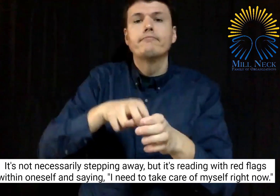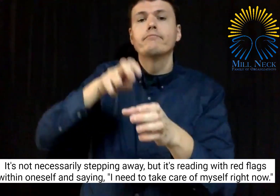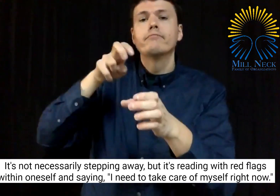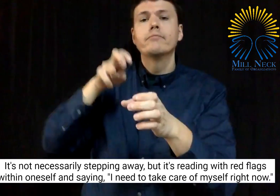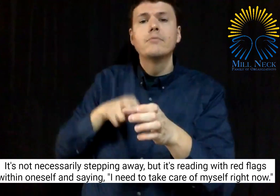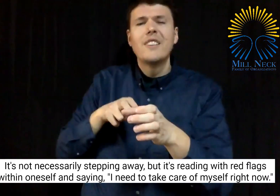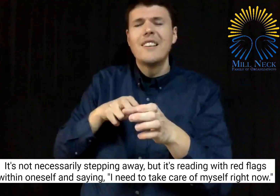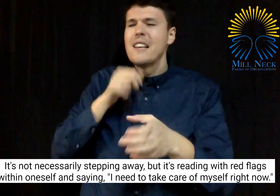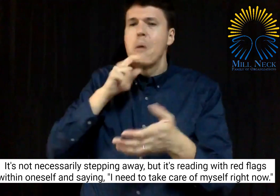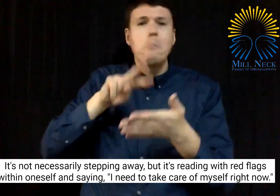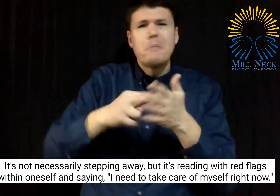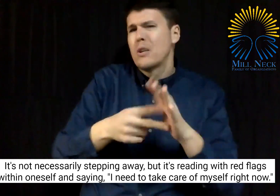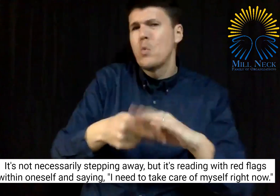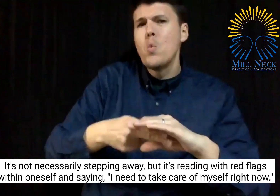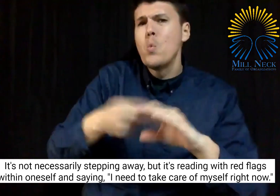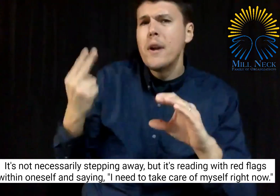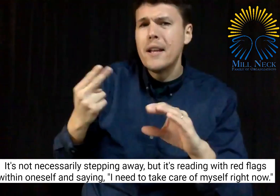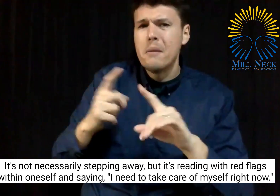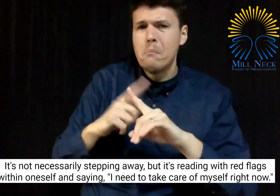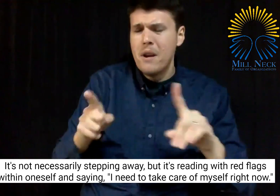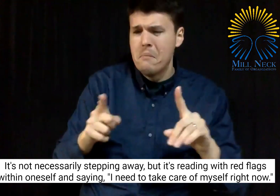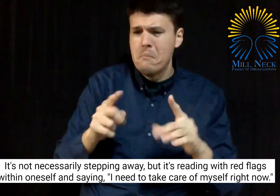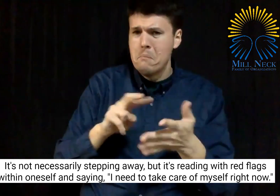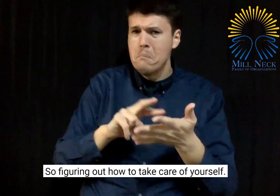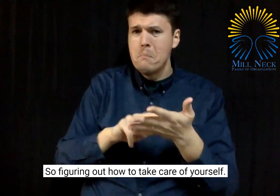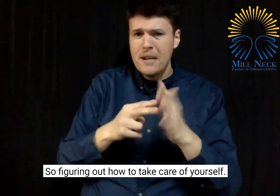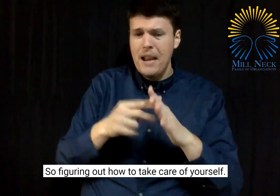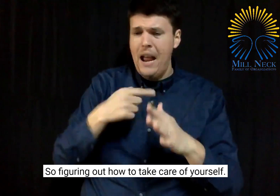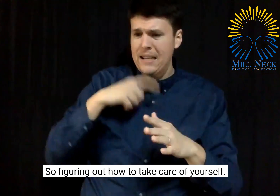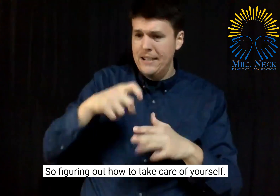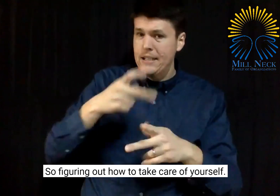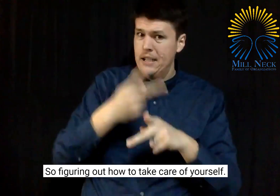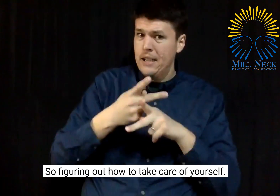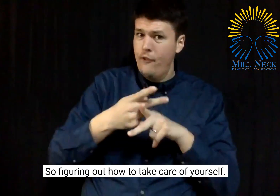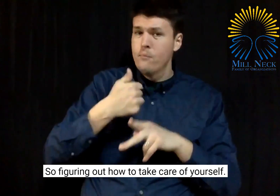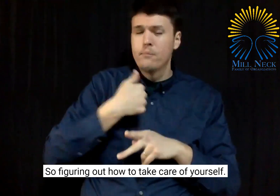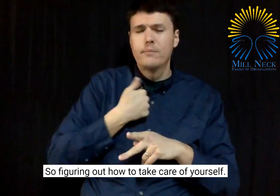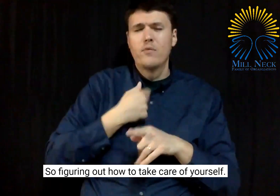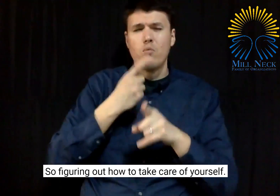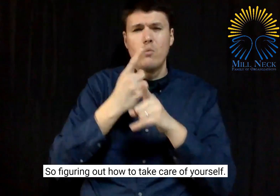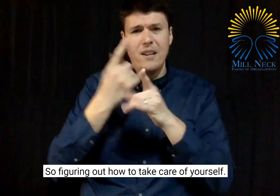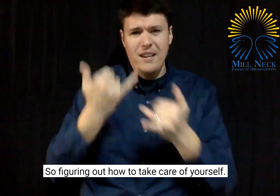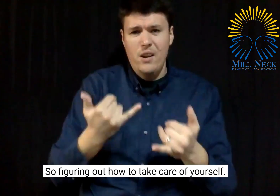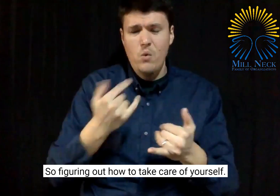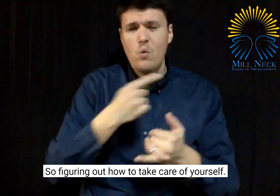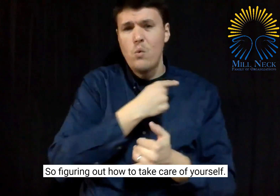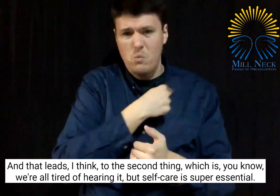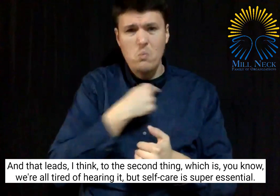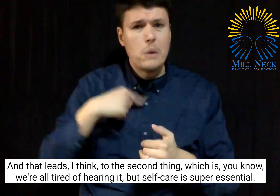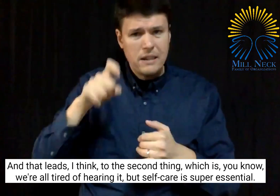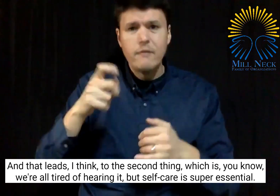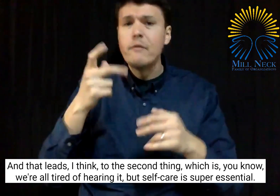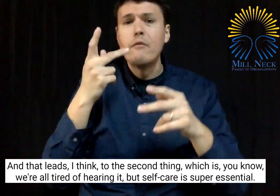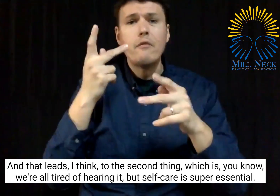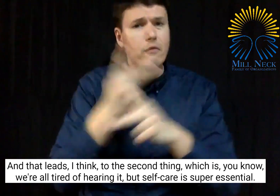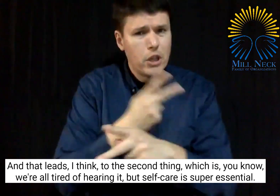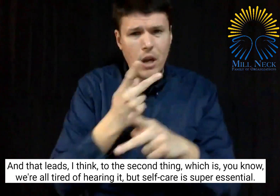within oneself and saying, I need to take care of myself right now. So figuring out how to take care of yourself. And that leads, I think, to the second